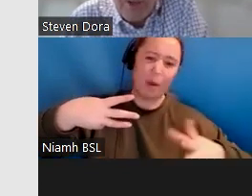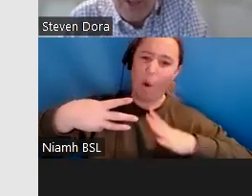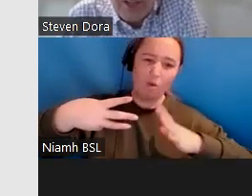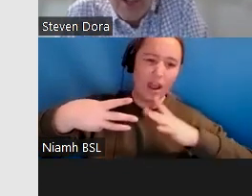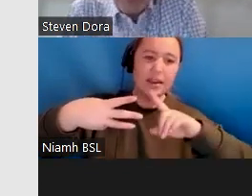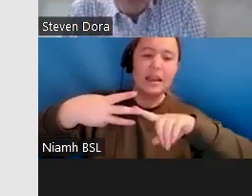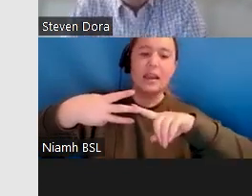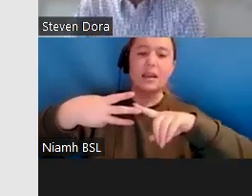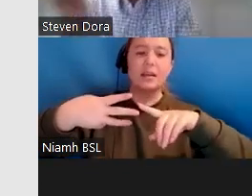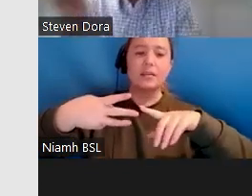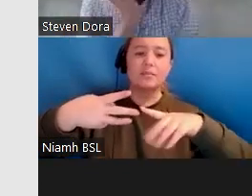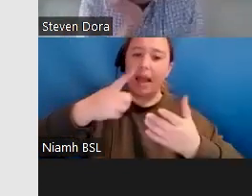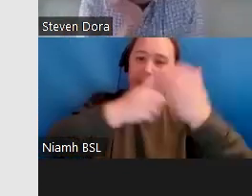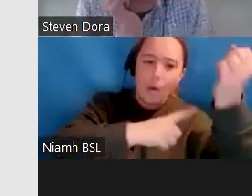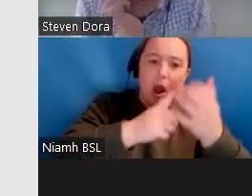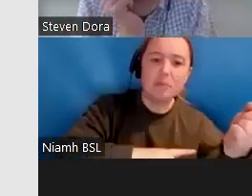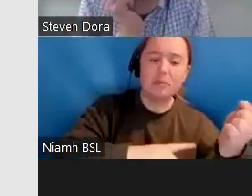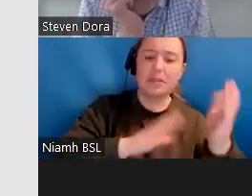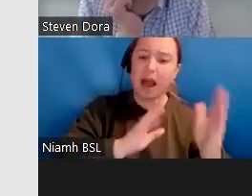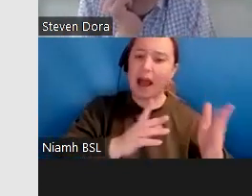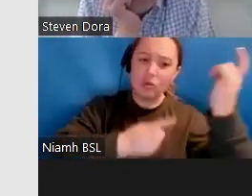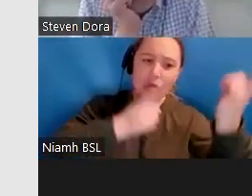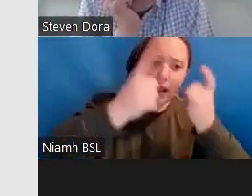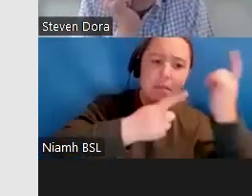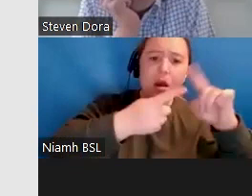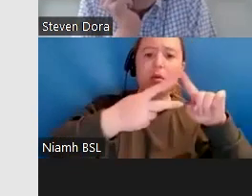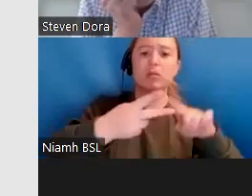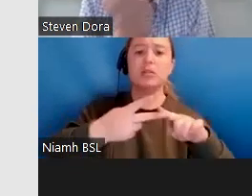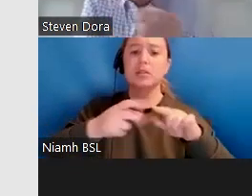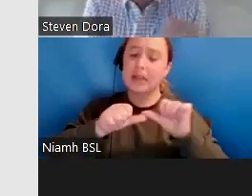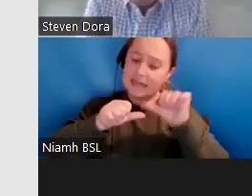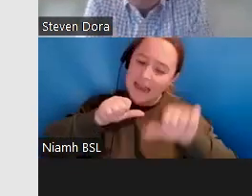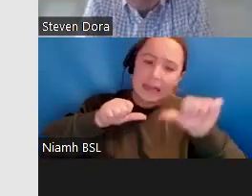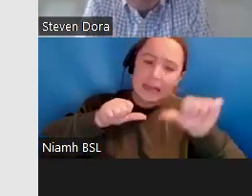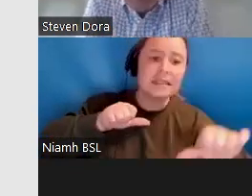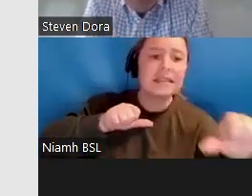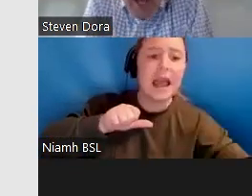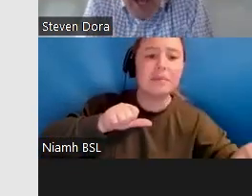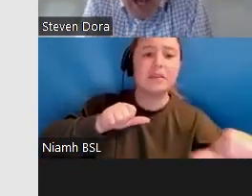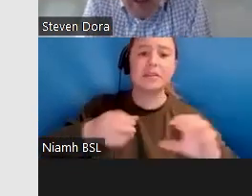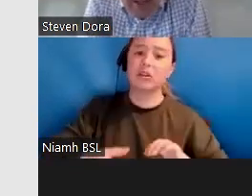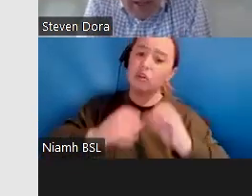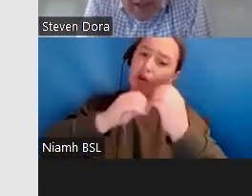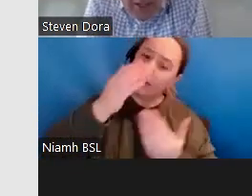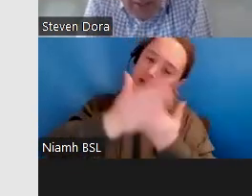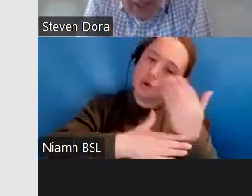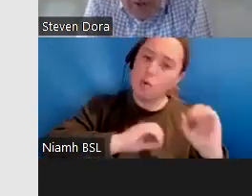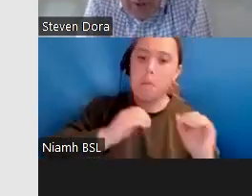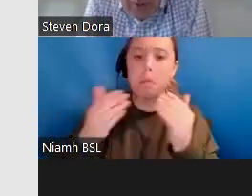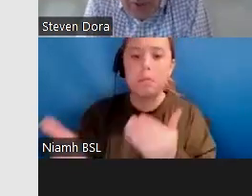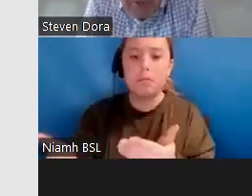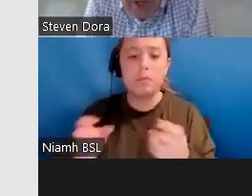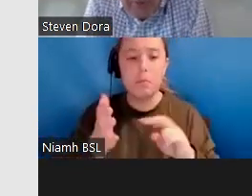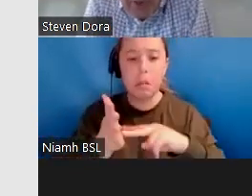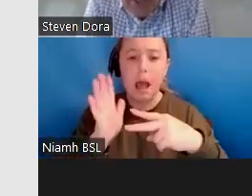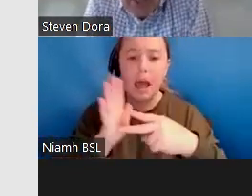the outcomes of this evaluation project, this being next steps, and create a new outputs-focused delivery plan. But I just want to say a few quick